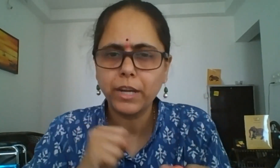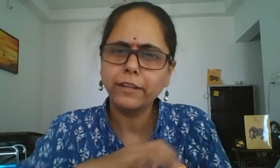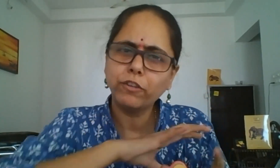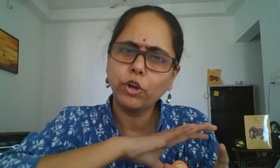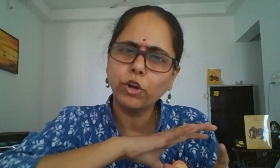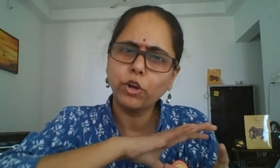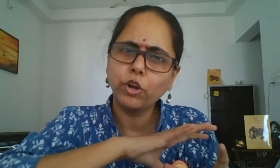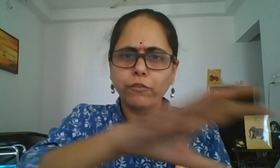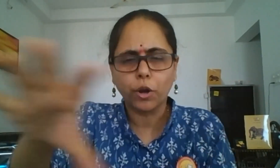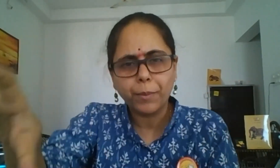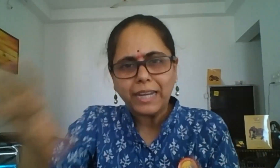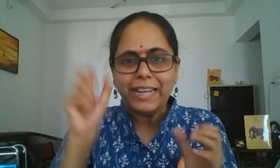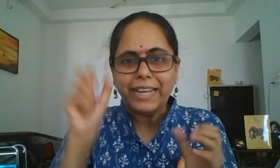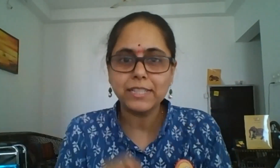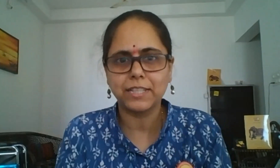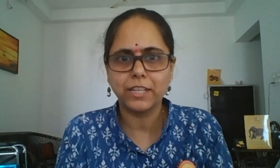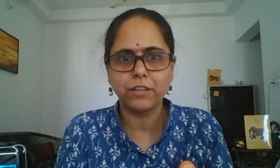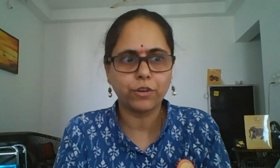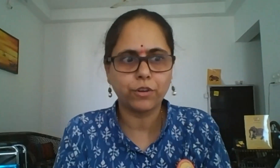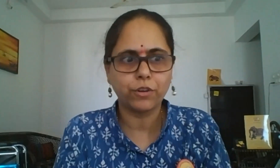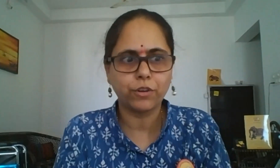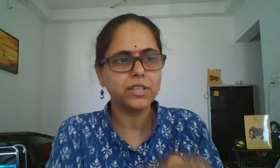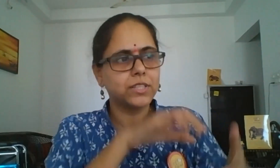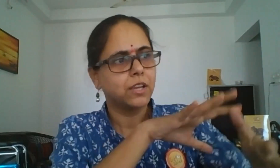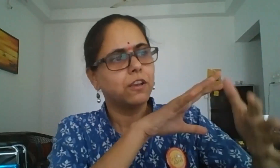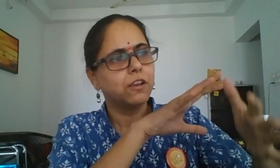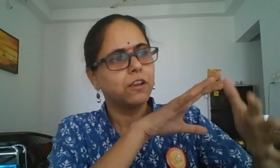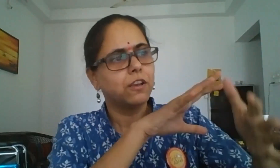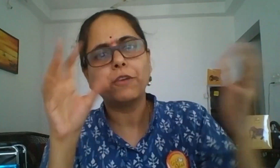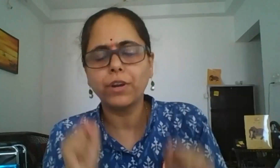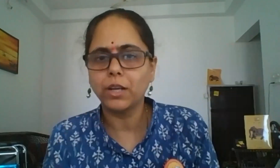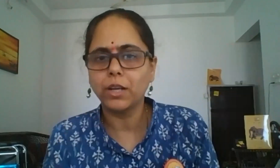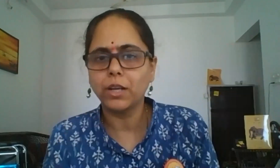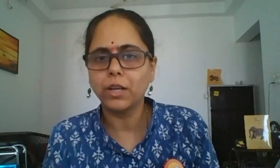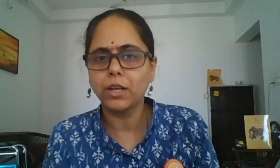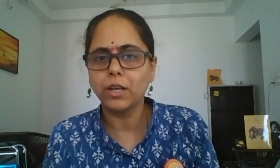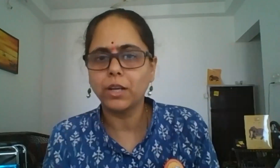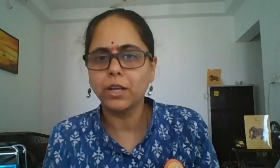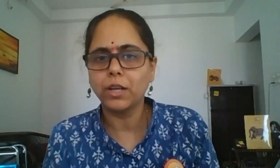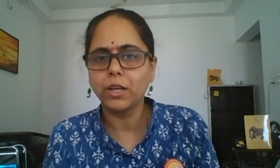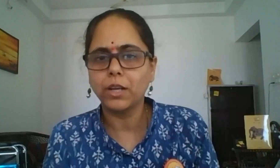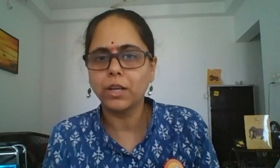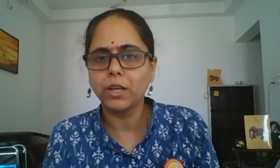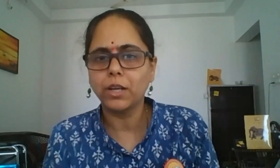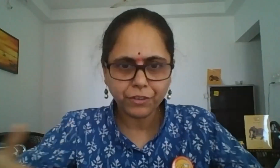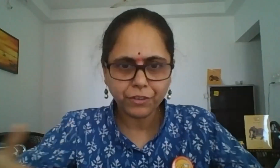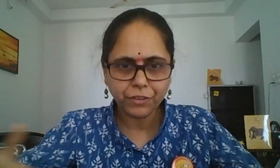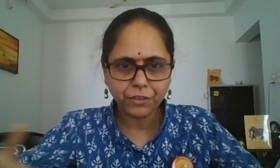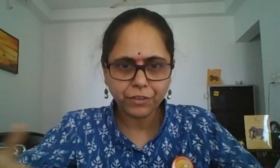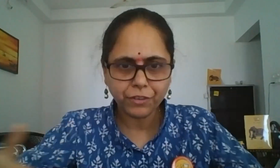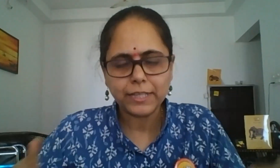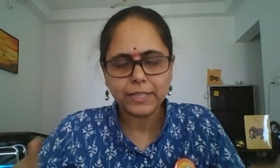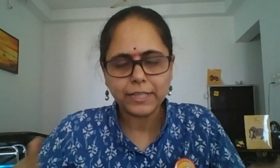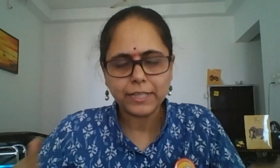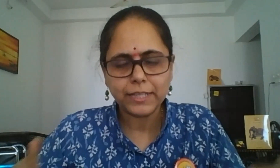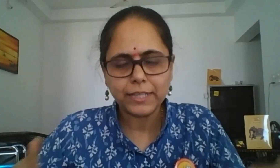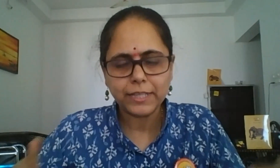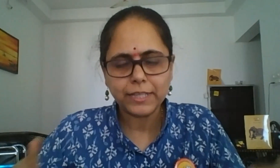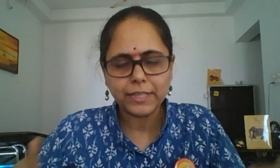there were a lot of corporate leaders sitting in front of us from different companies. While we were doing this, there was a person from